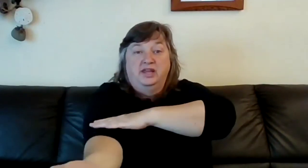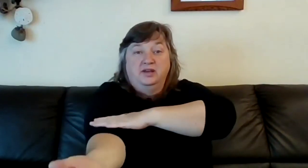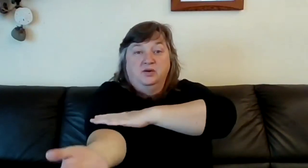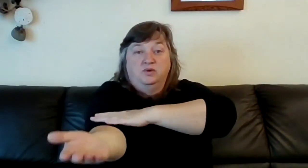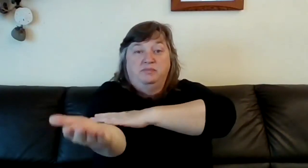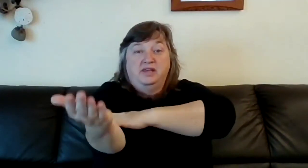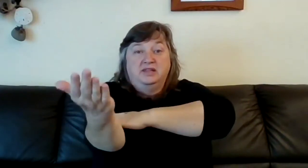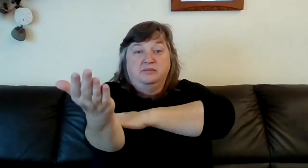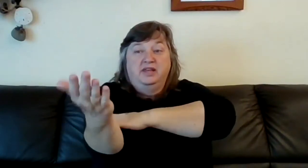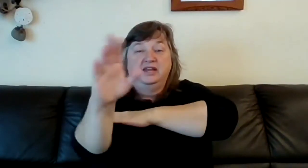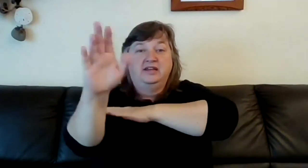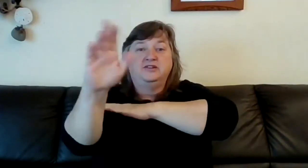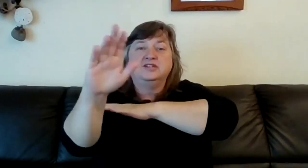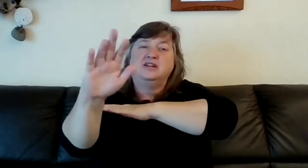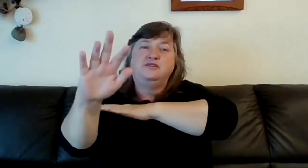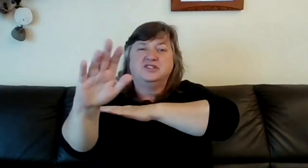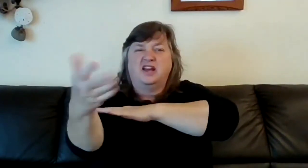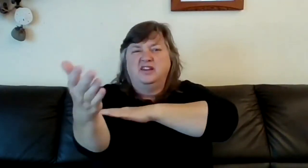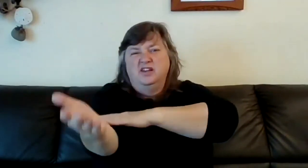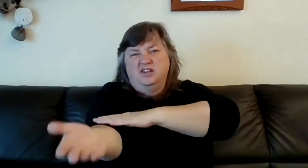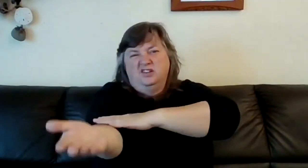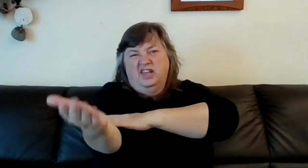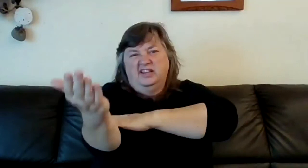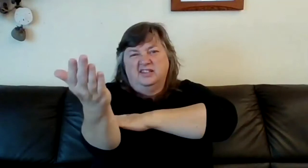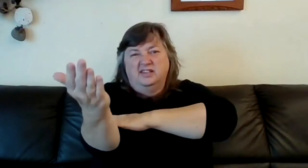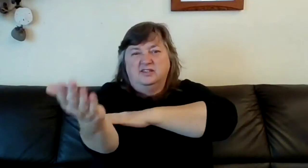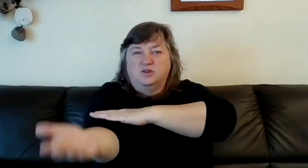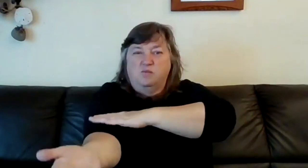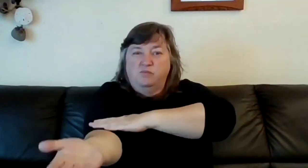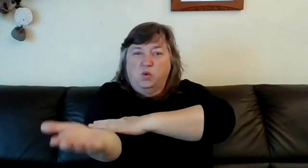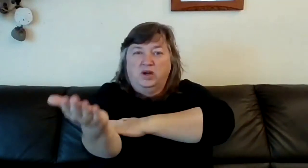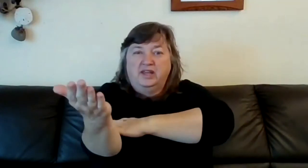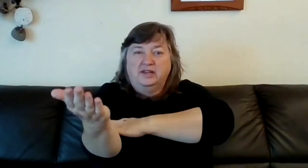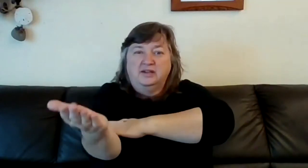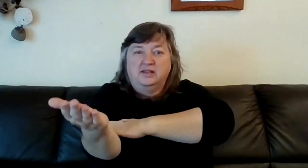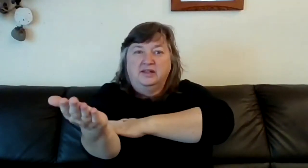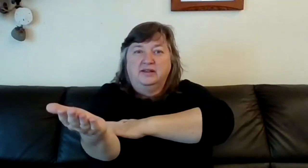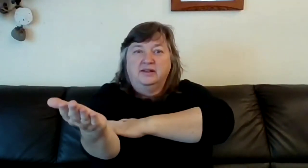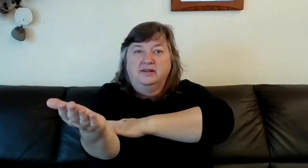morning would be in the beginning, and here's kind of your sun, your light. So morning